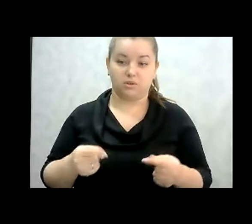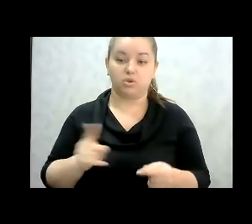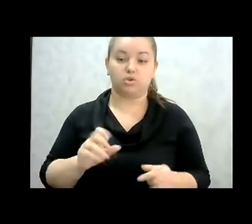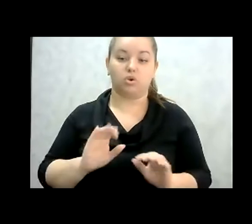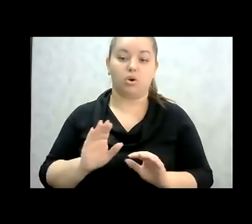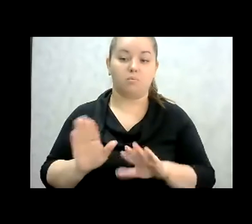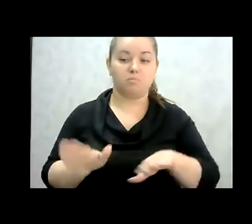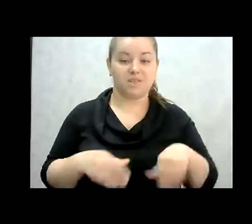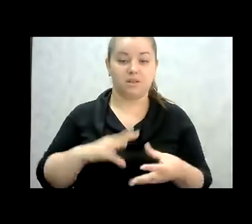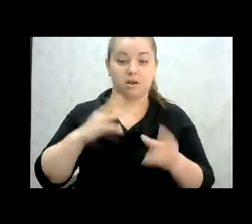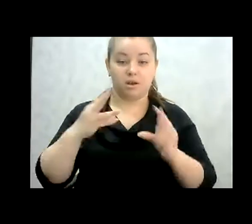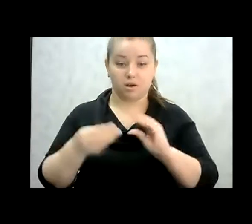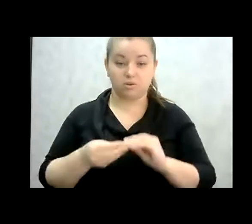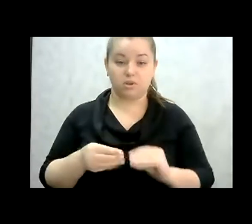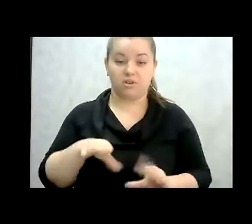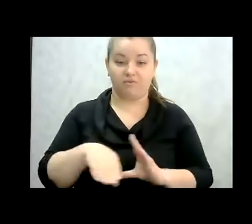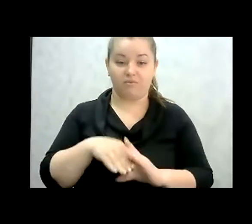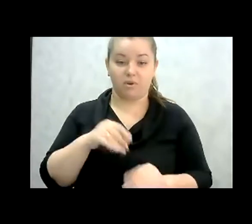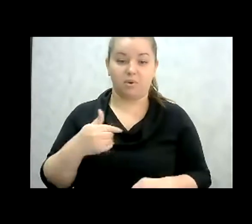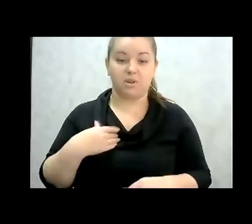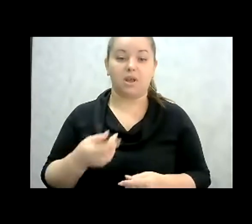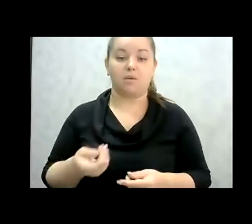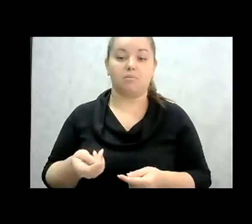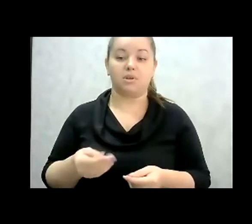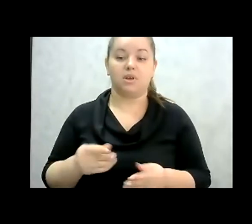now drafting new